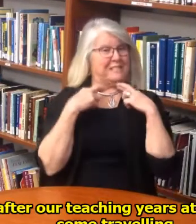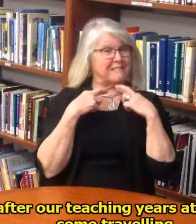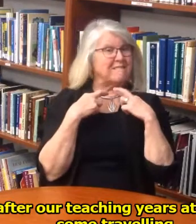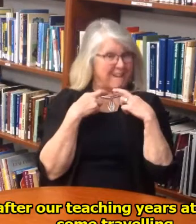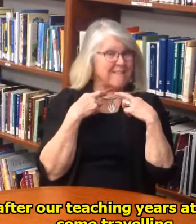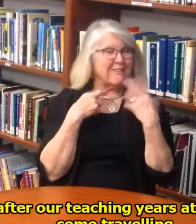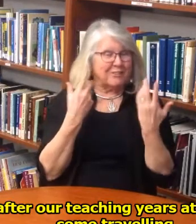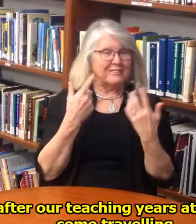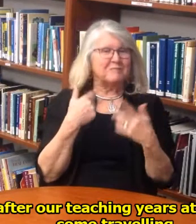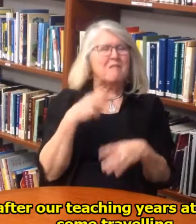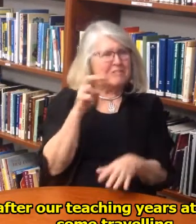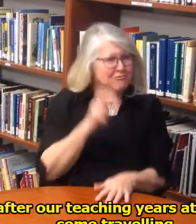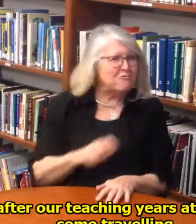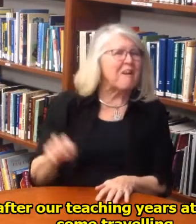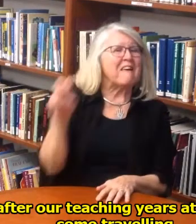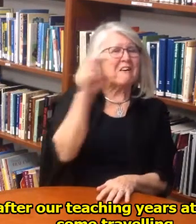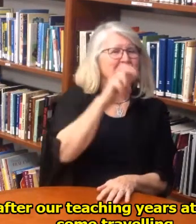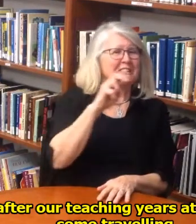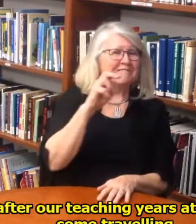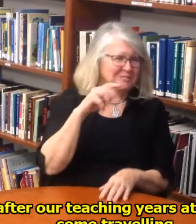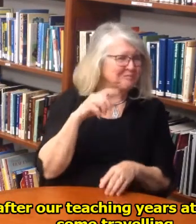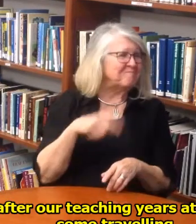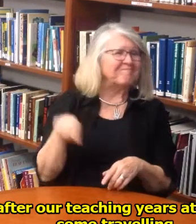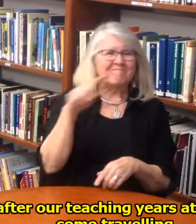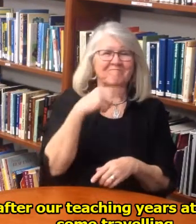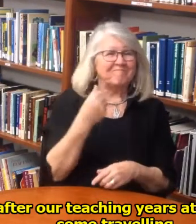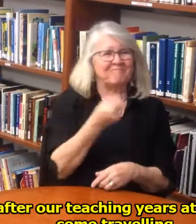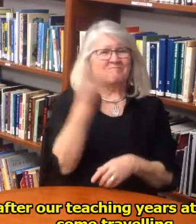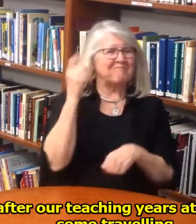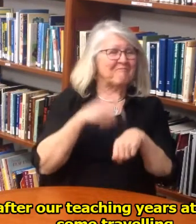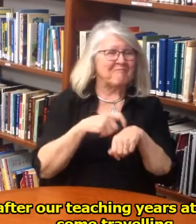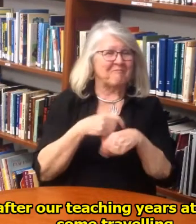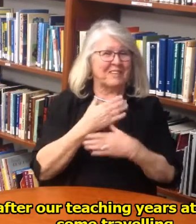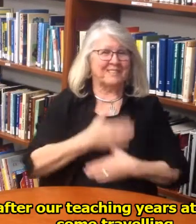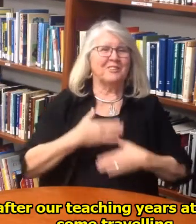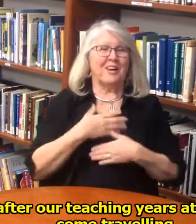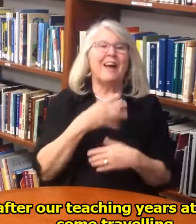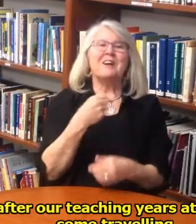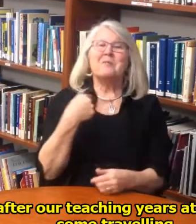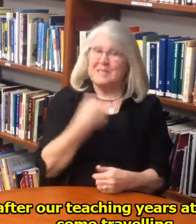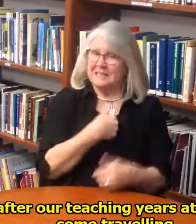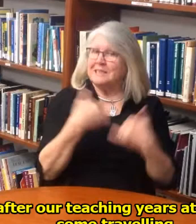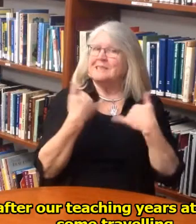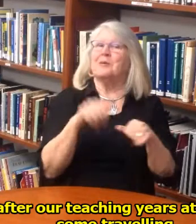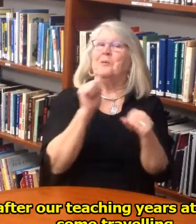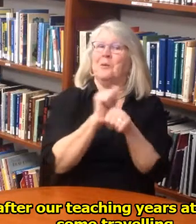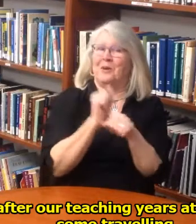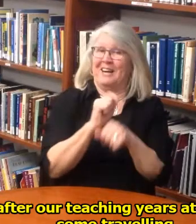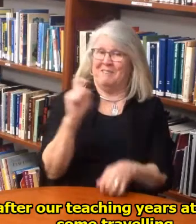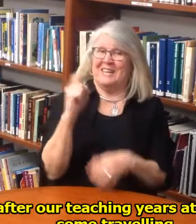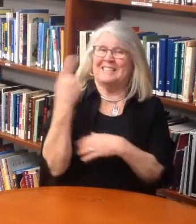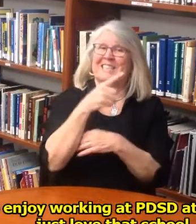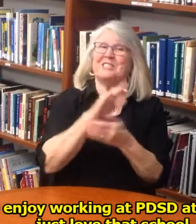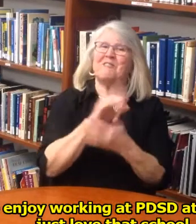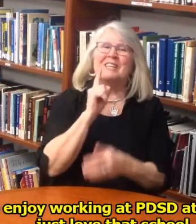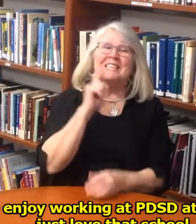So we retired after our teaching years at PDSD and enjoyed some traveling, but we still